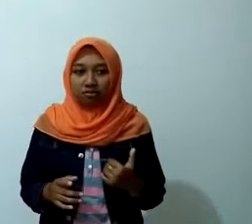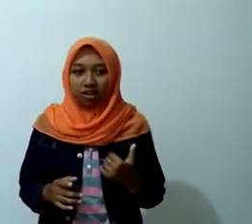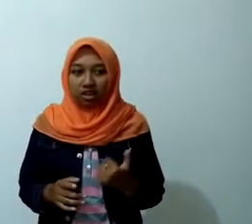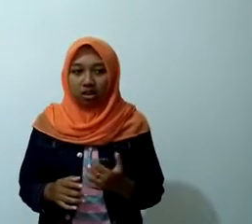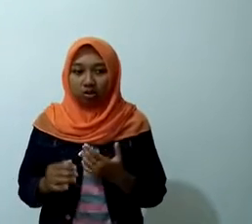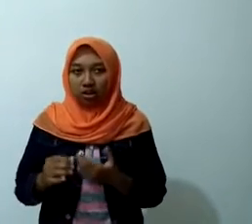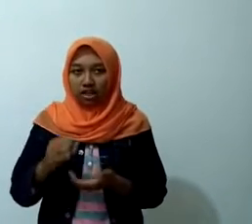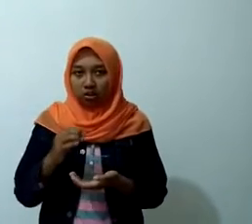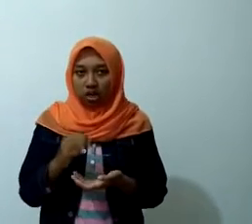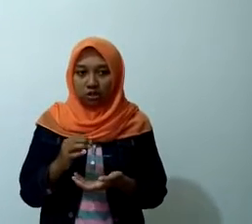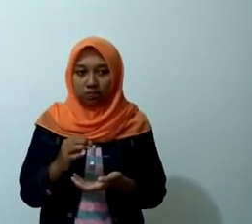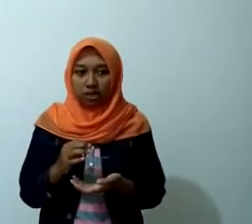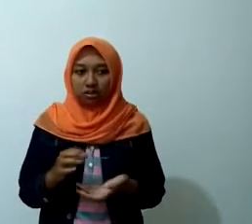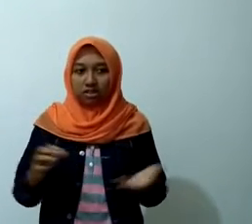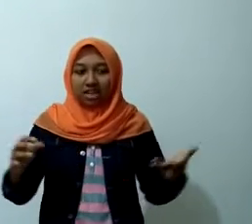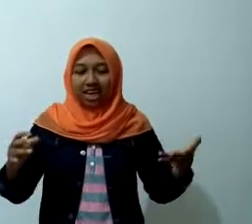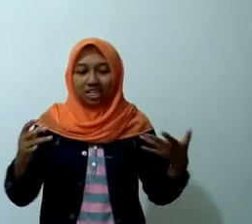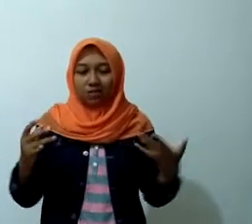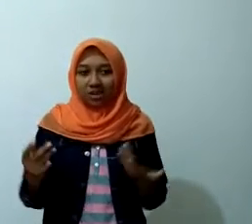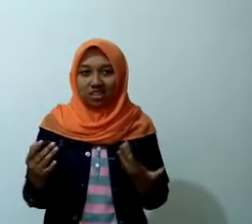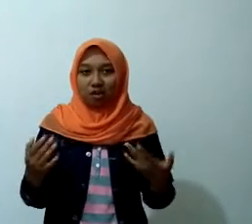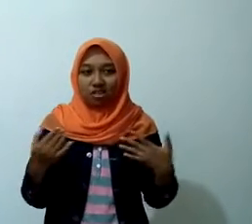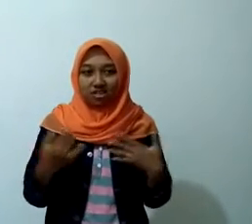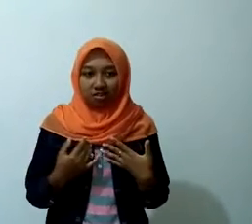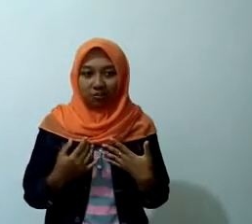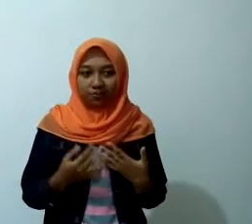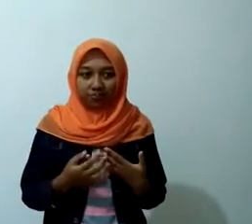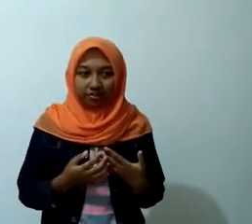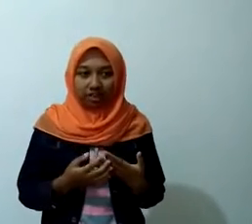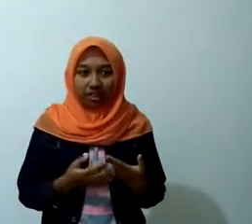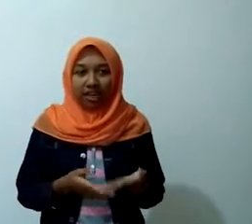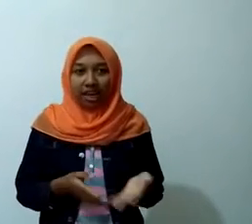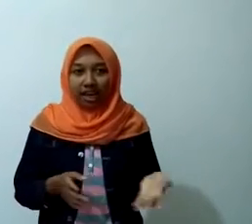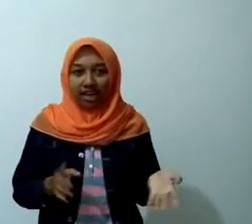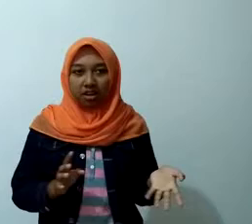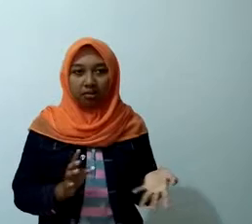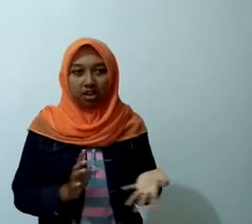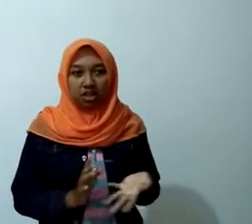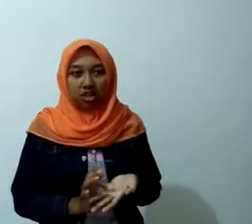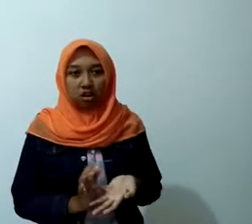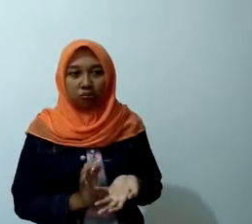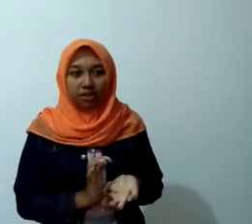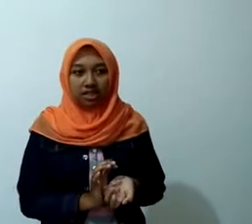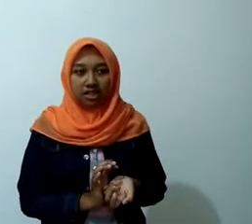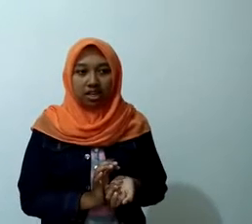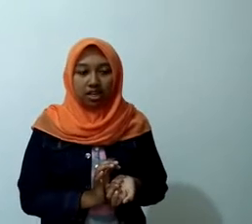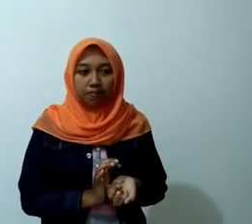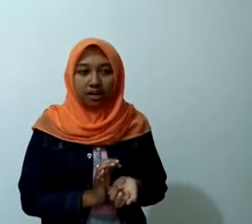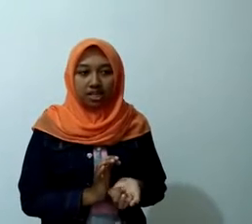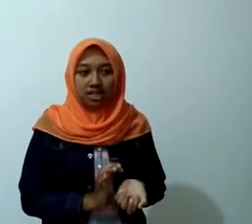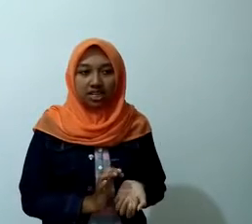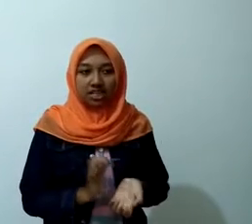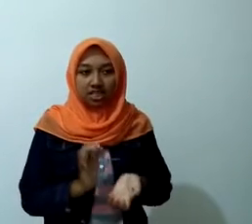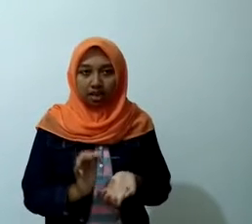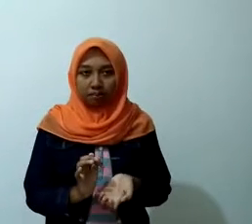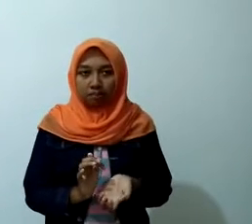can retract when we read to express ourselves. And definition of puzzle. A puzzle